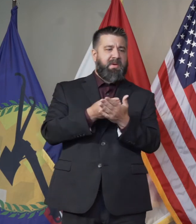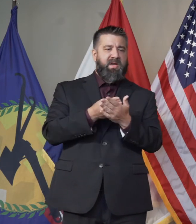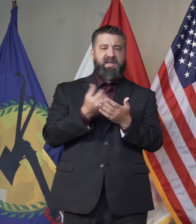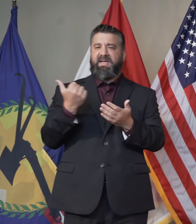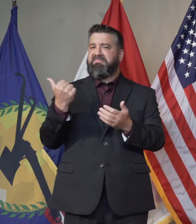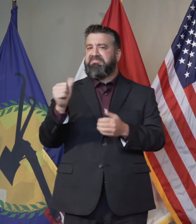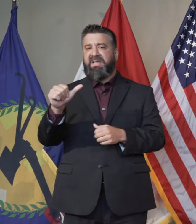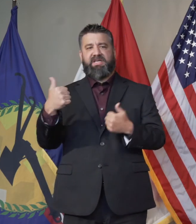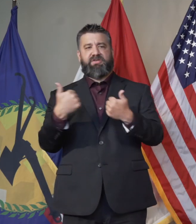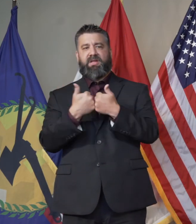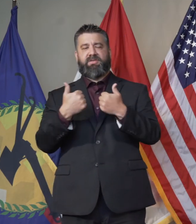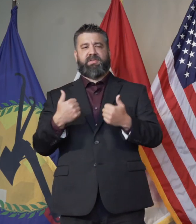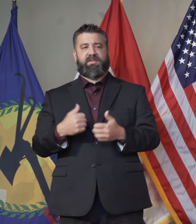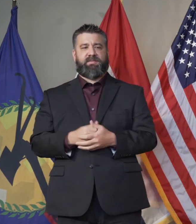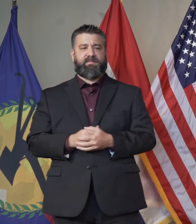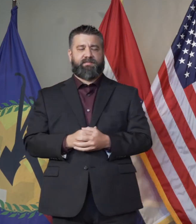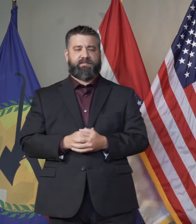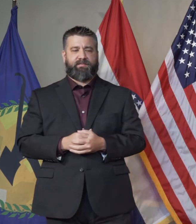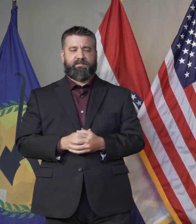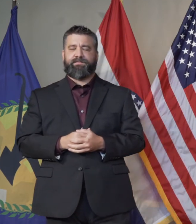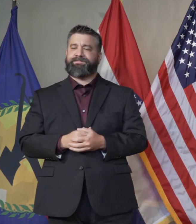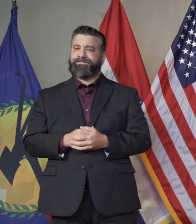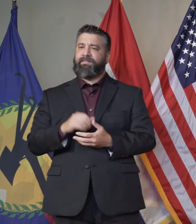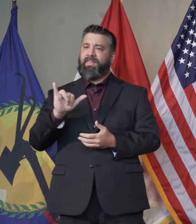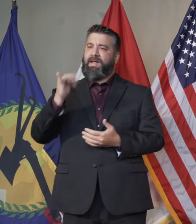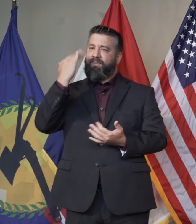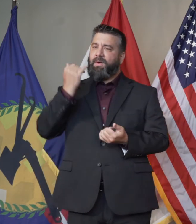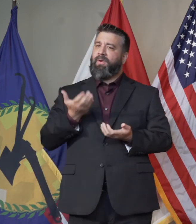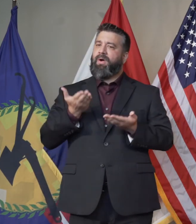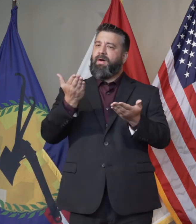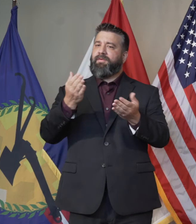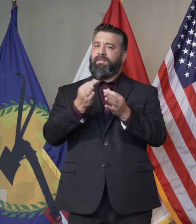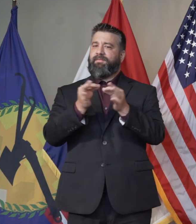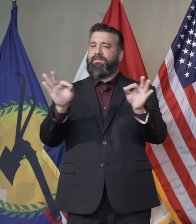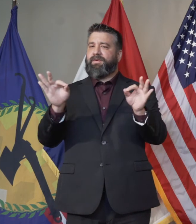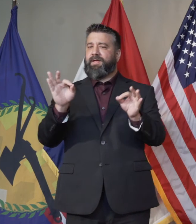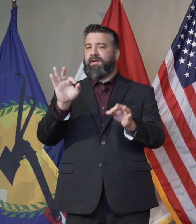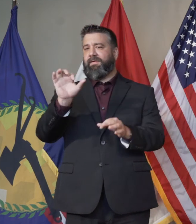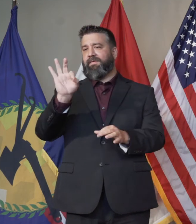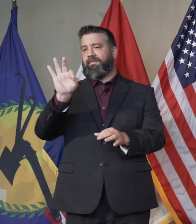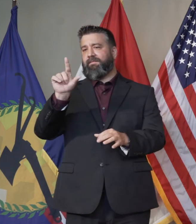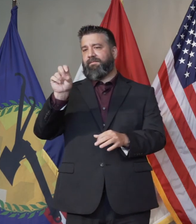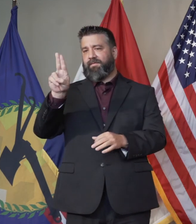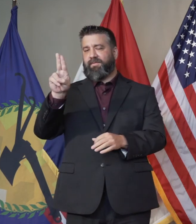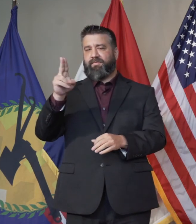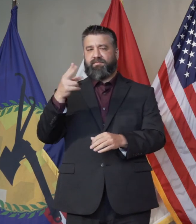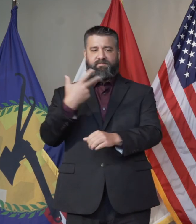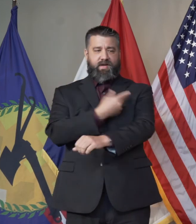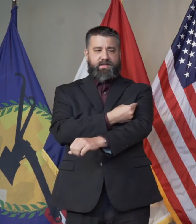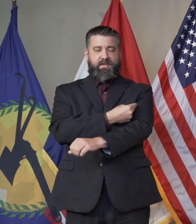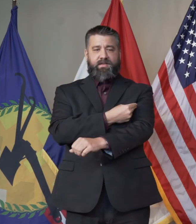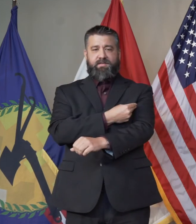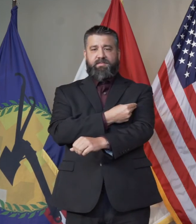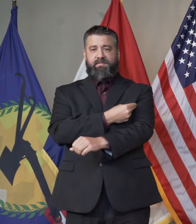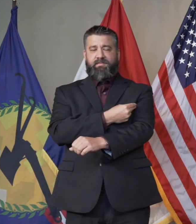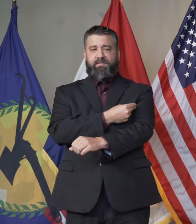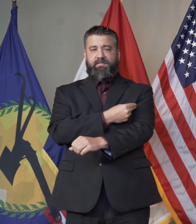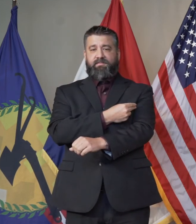type of challenges with that? Well, that's why we're offering free vaccines to the St. Louis County Health Department. Anyone that goes to our